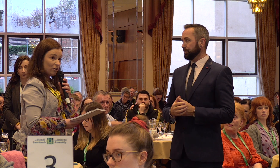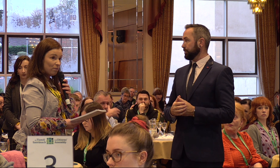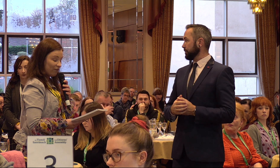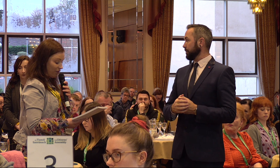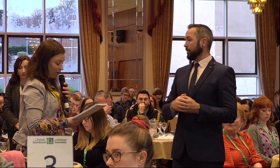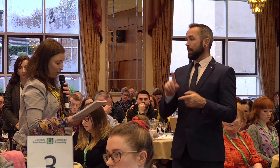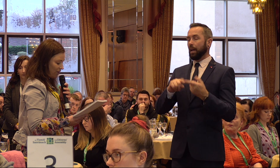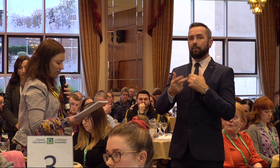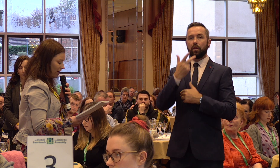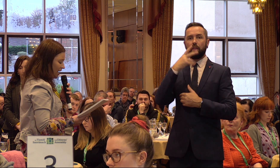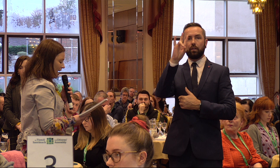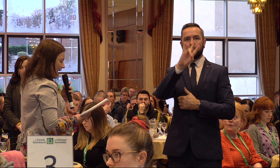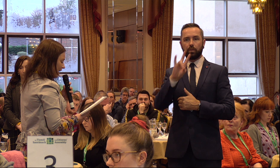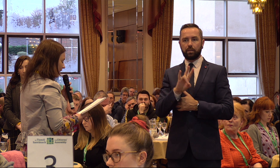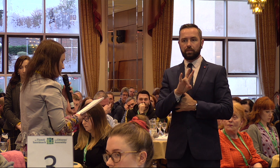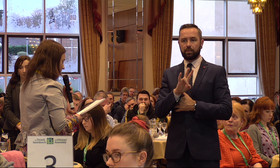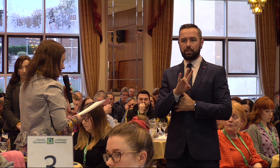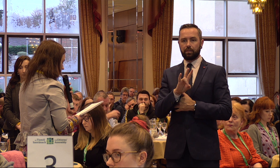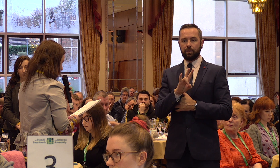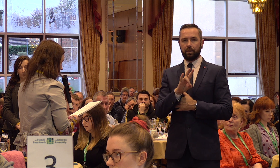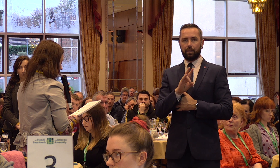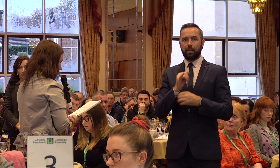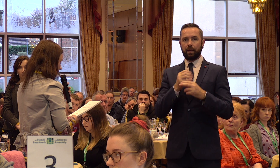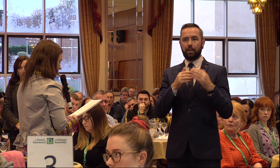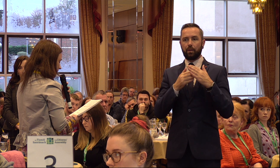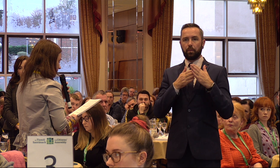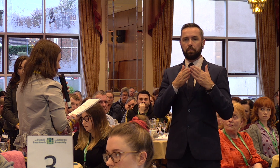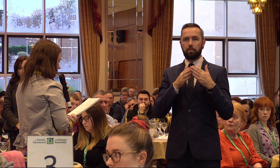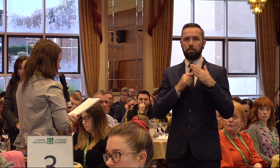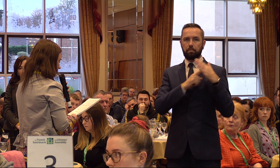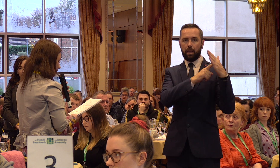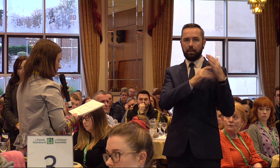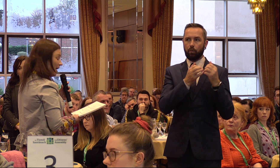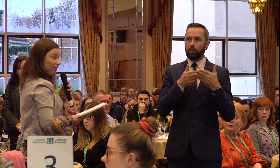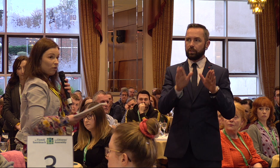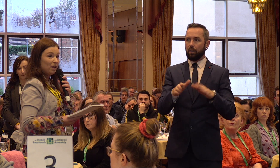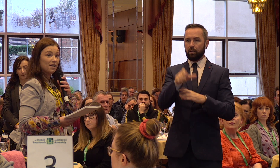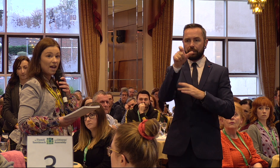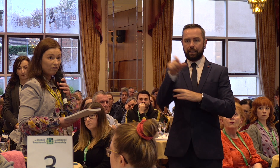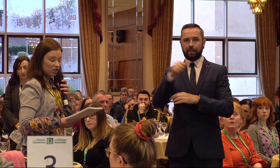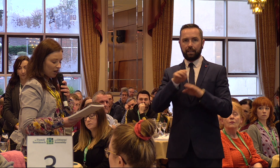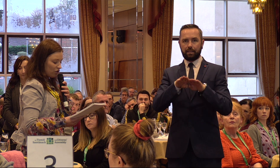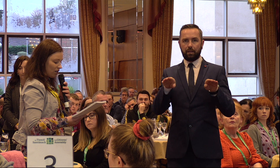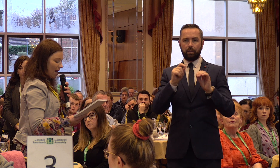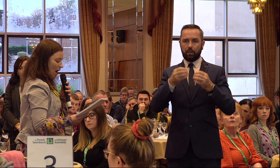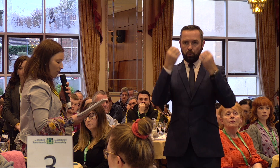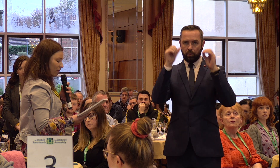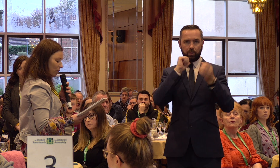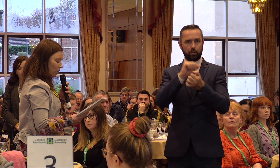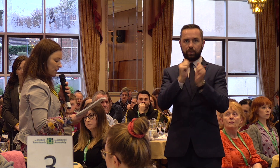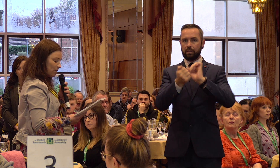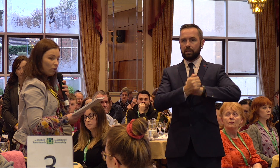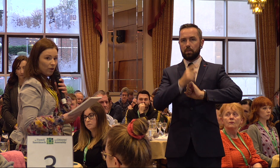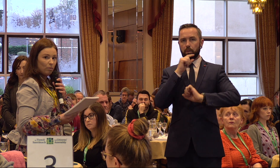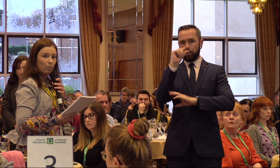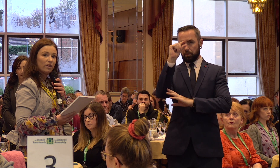in terms of the third question, in the main or generally, the citizens at this table, their opinions haven't changed. However, there